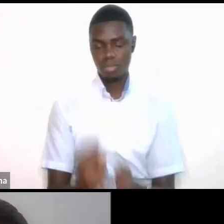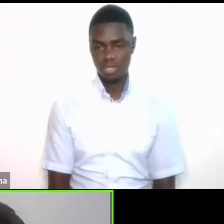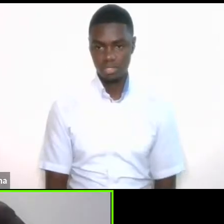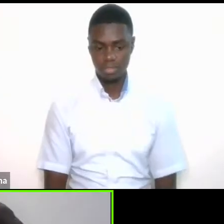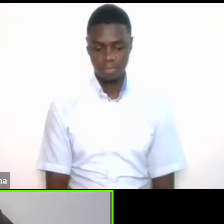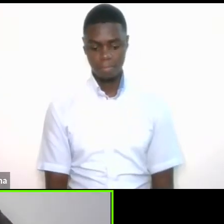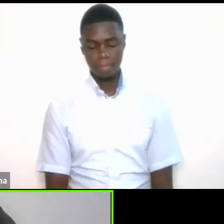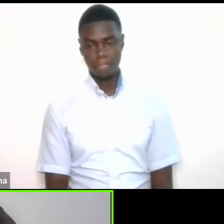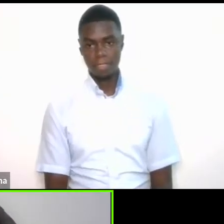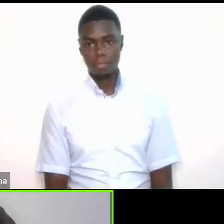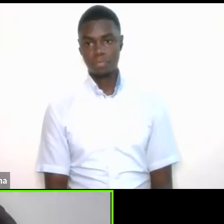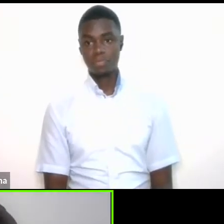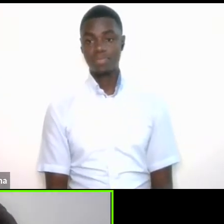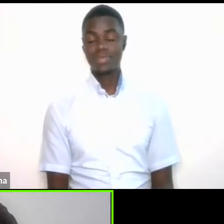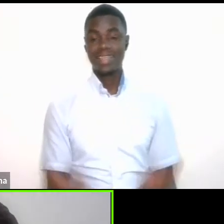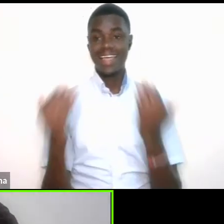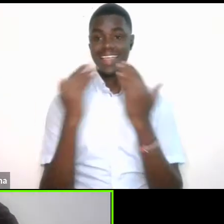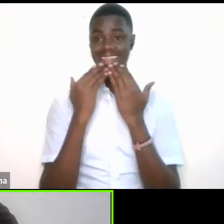Thank you.